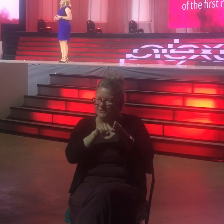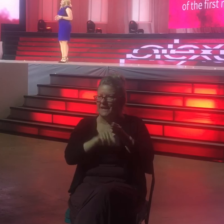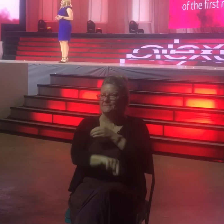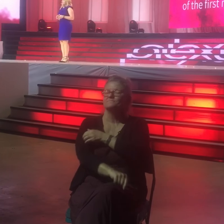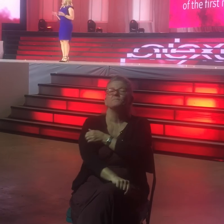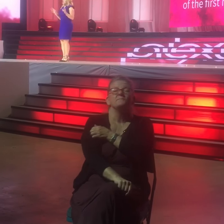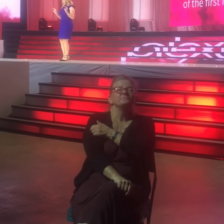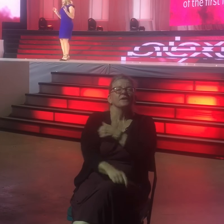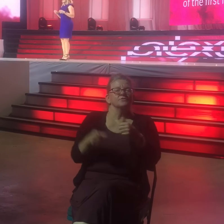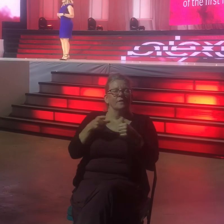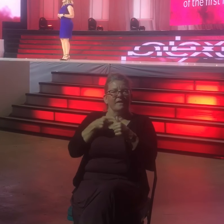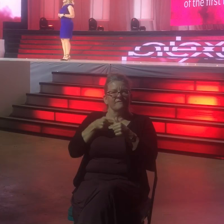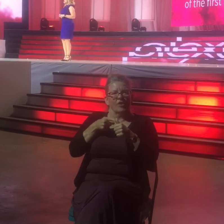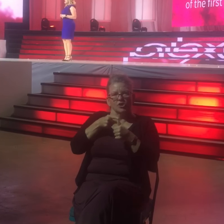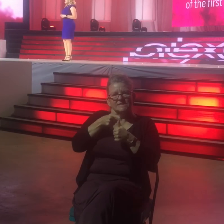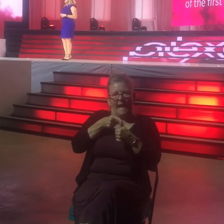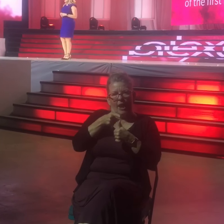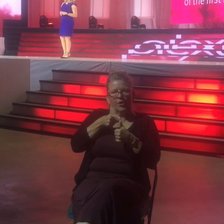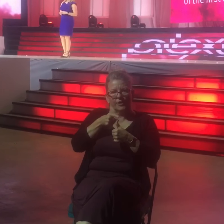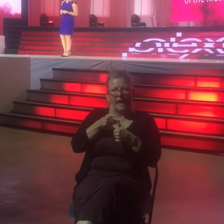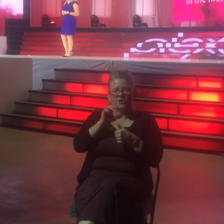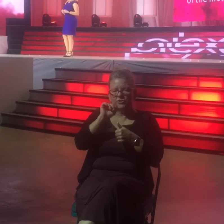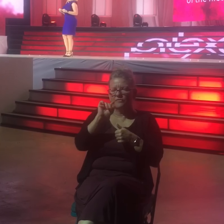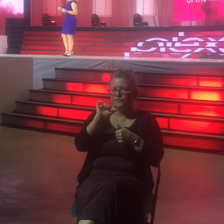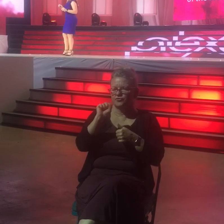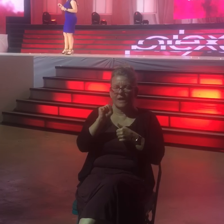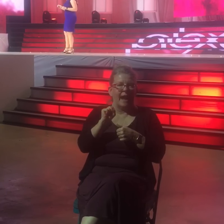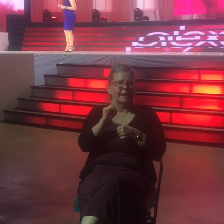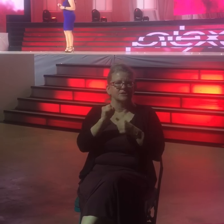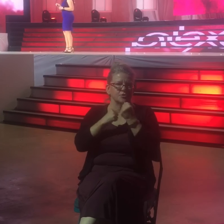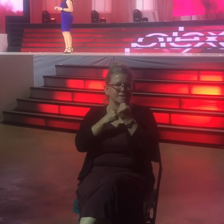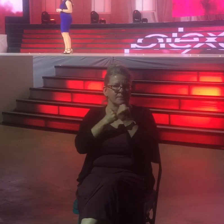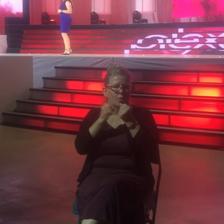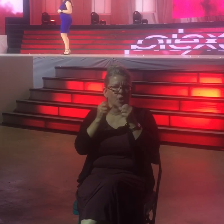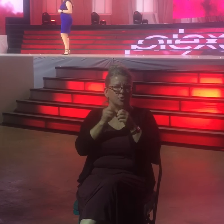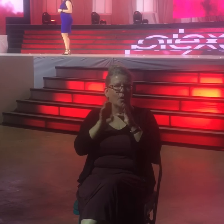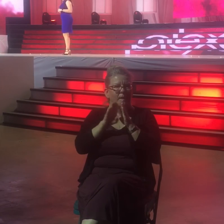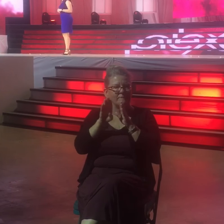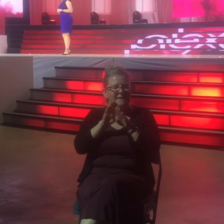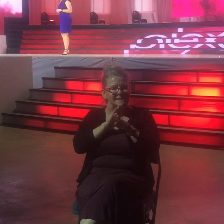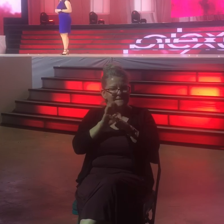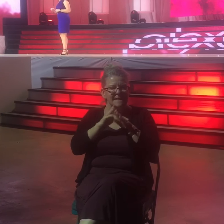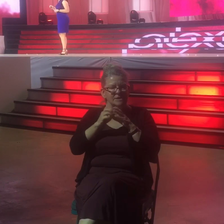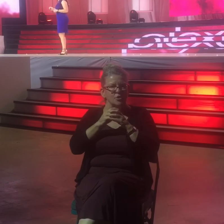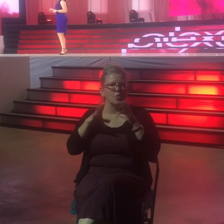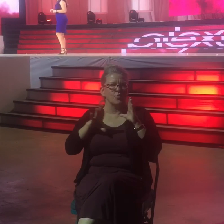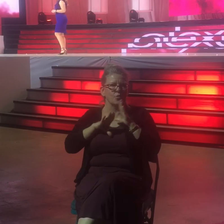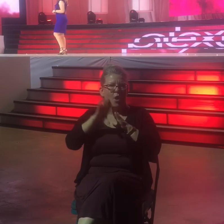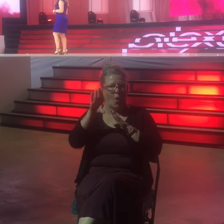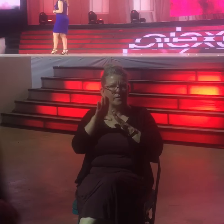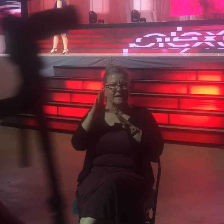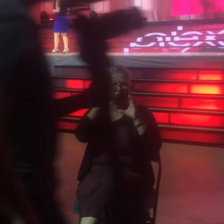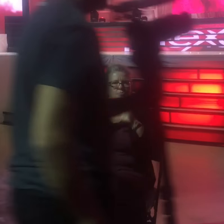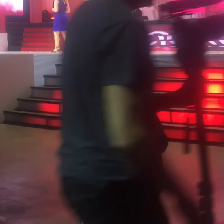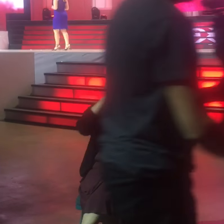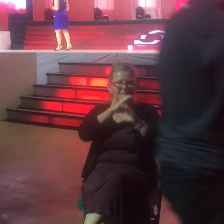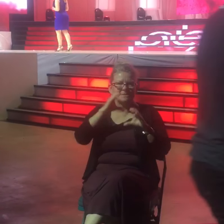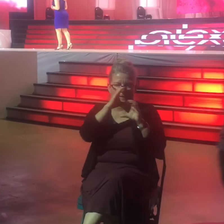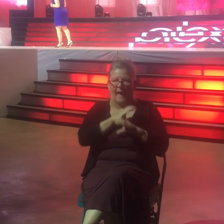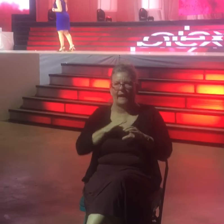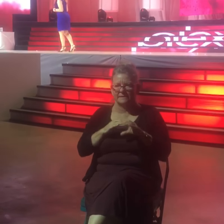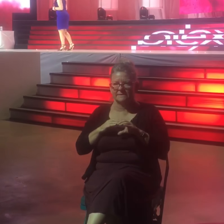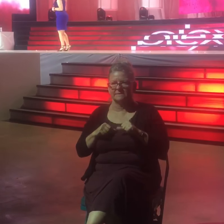LEXI is going to offer tracks to support your business growth is the follow-up on prospecting. Next, LEXI is going to help